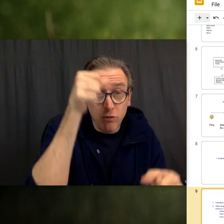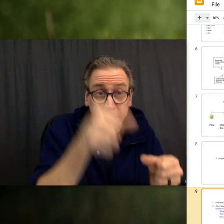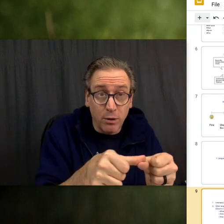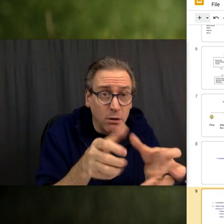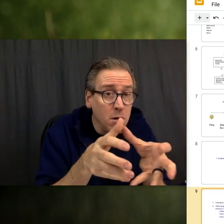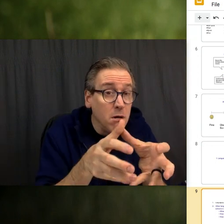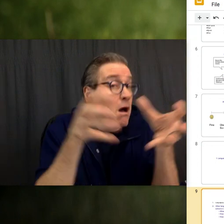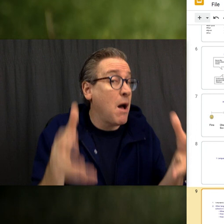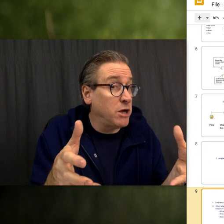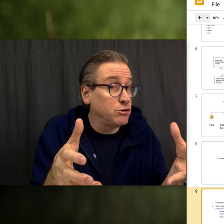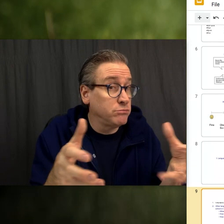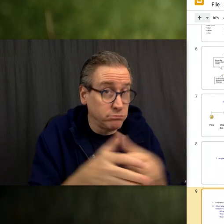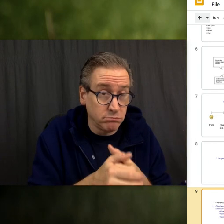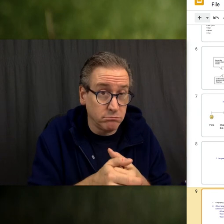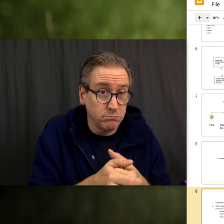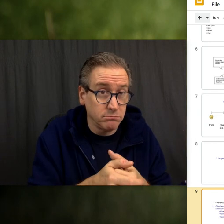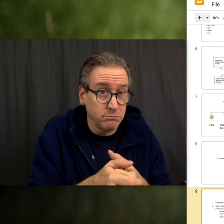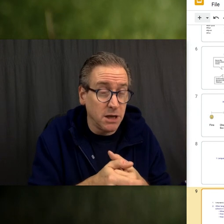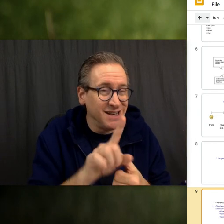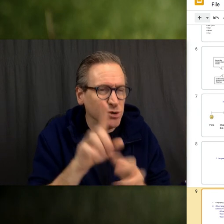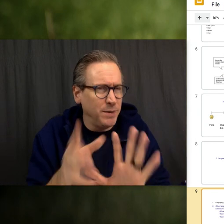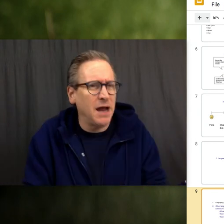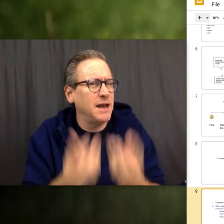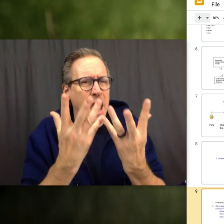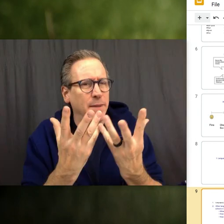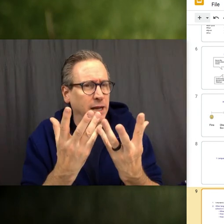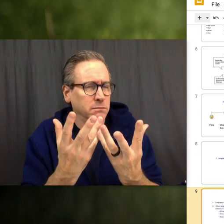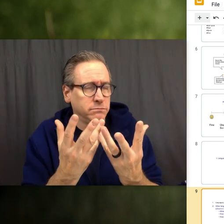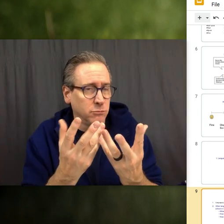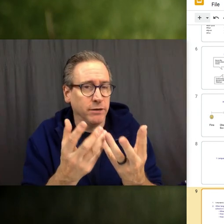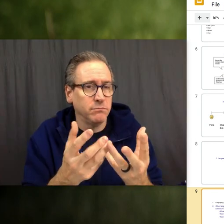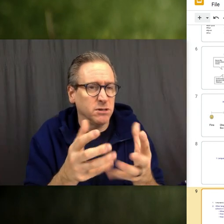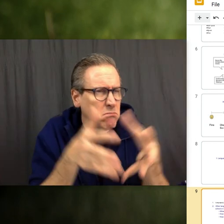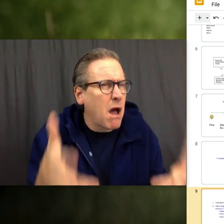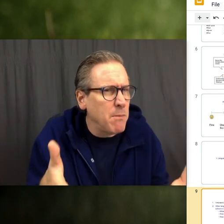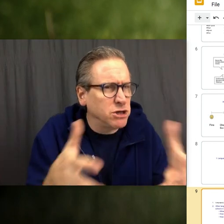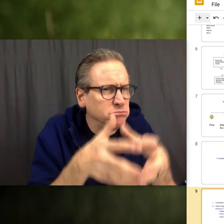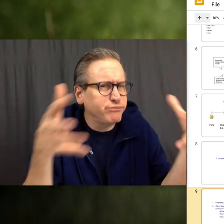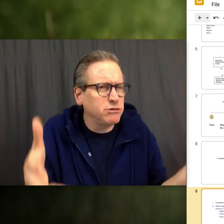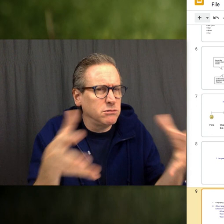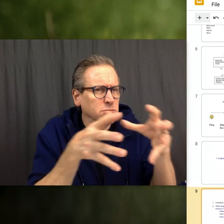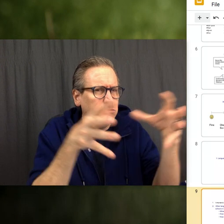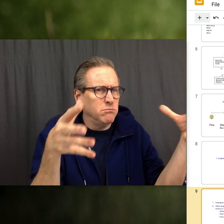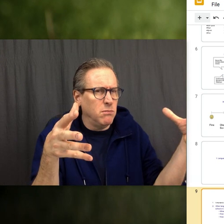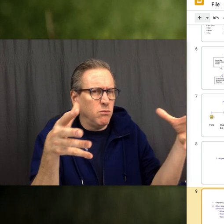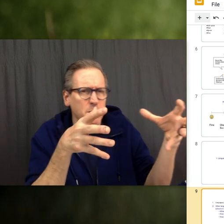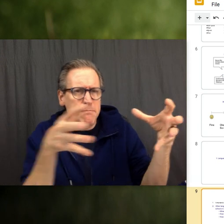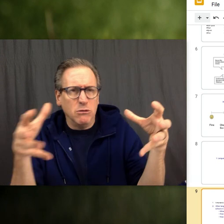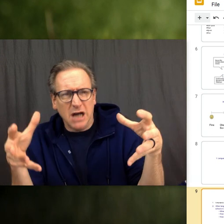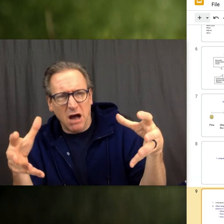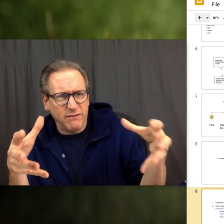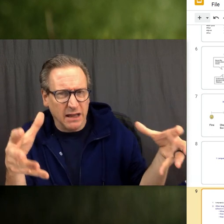you remember how much. So it'd be not how many, right? How much?